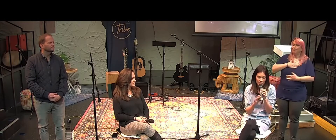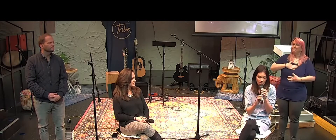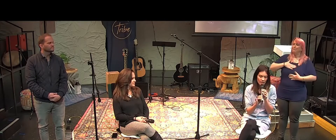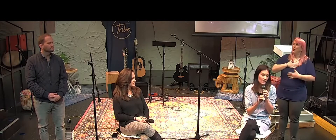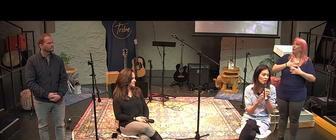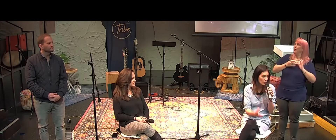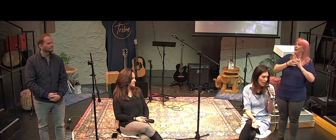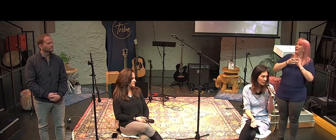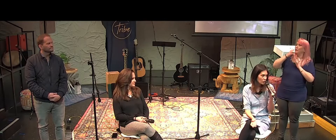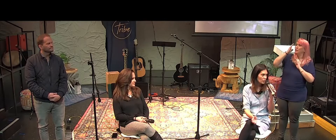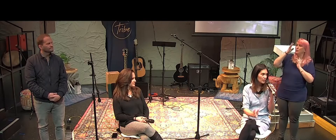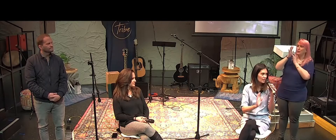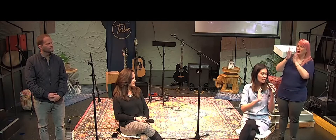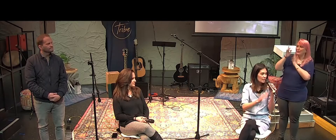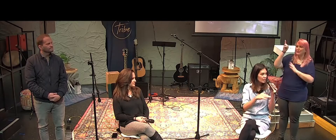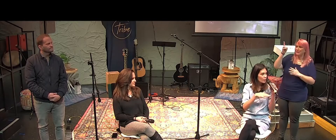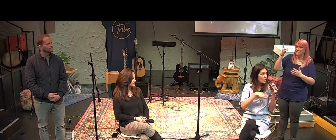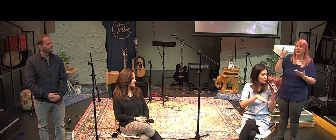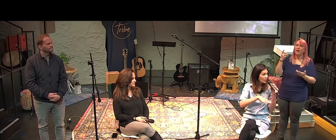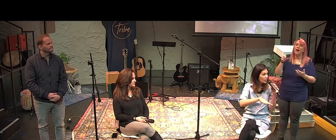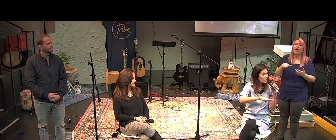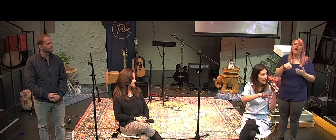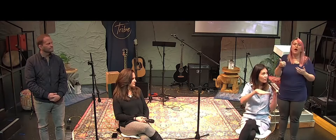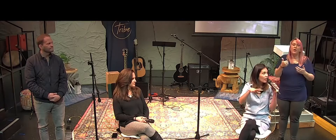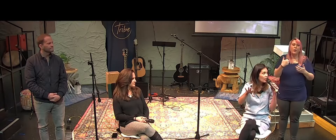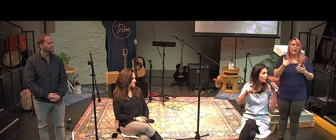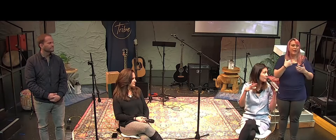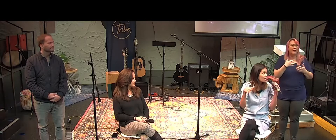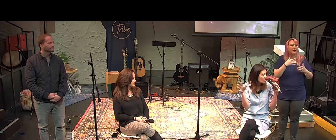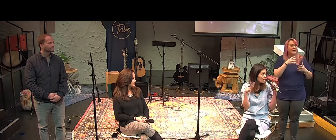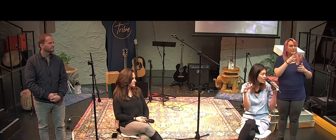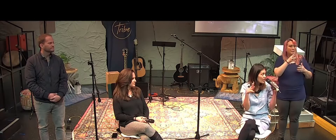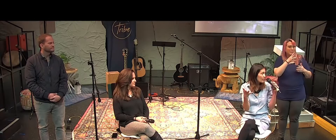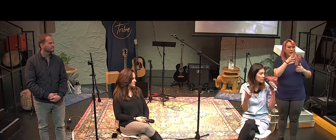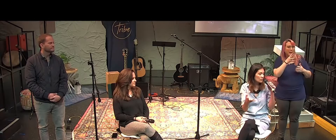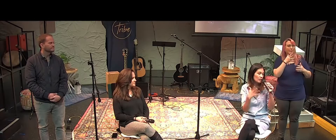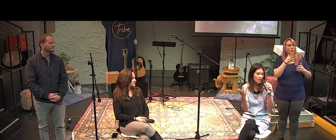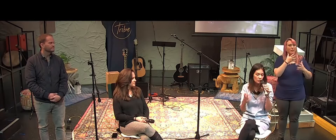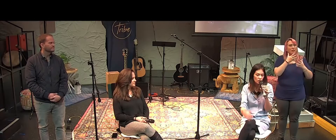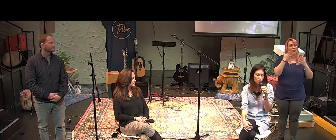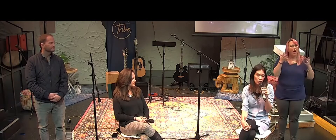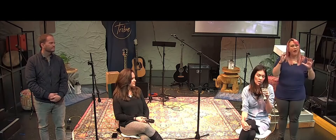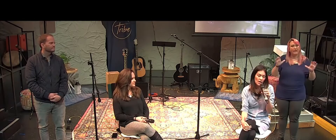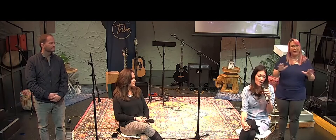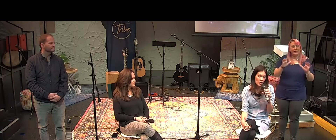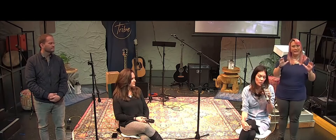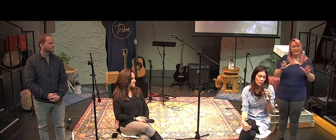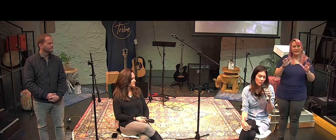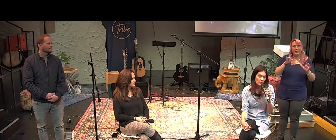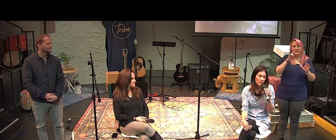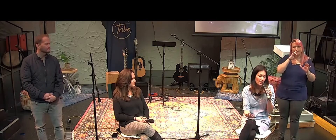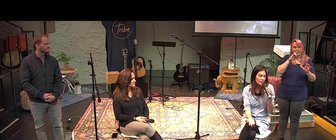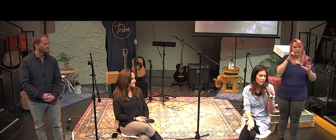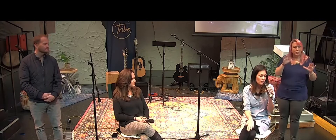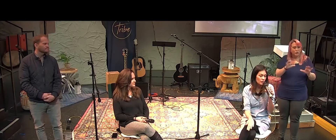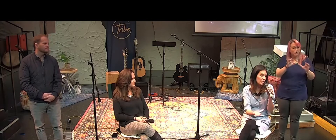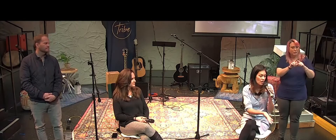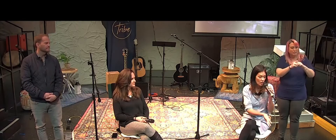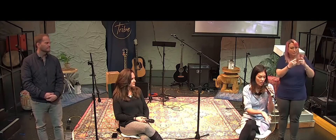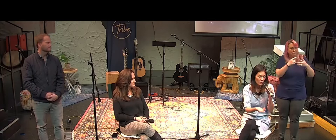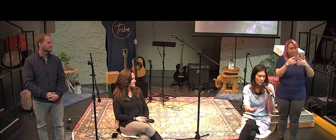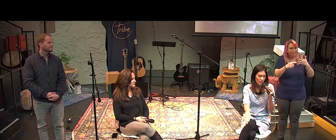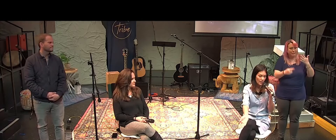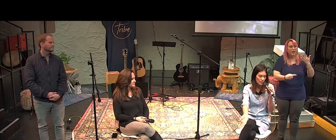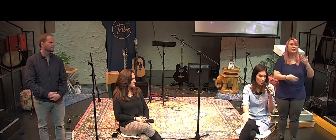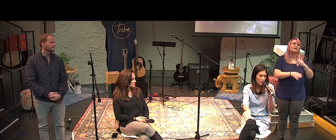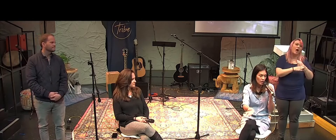just to finish, like another practical, because as moms of littles, we have a lot of activities that kids do. My kids play